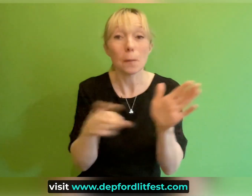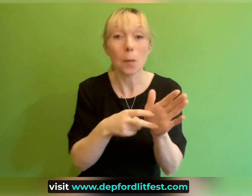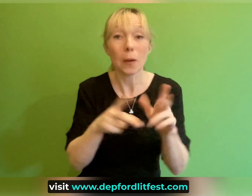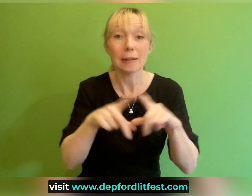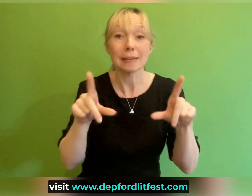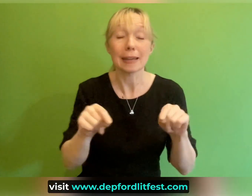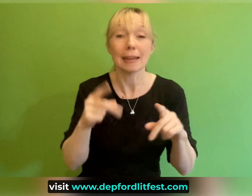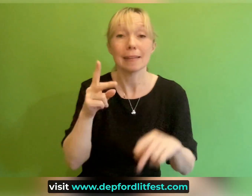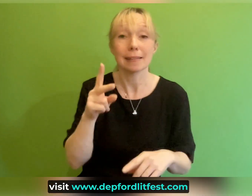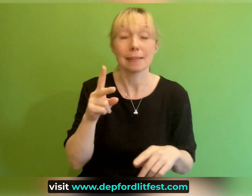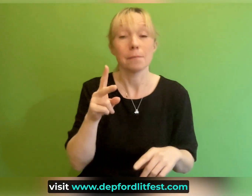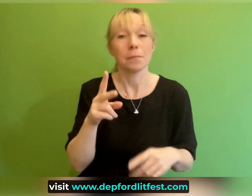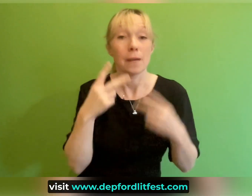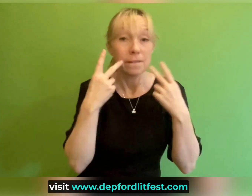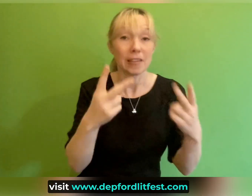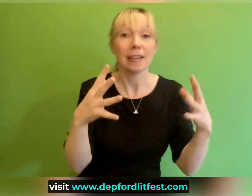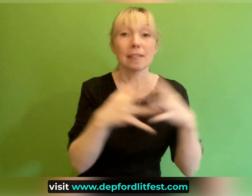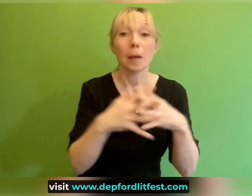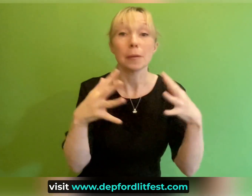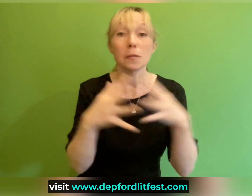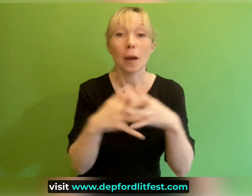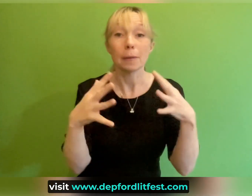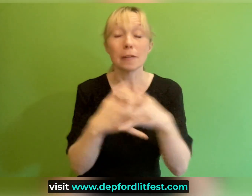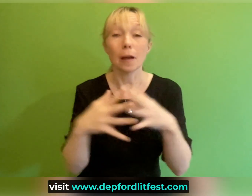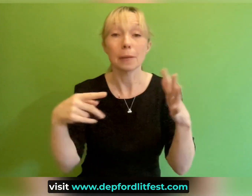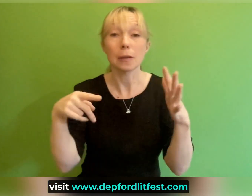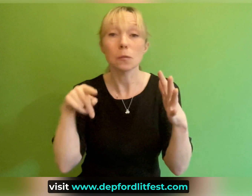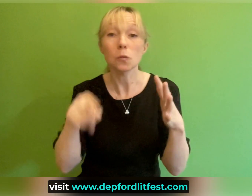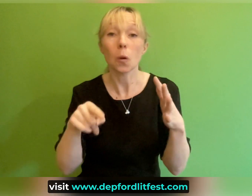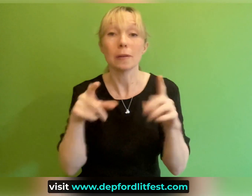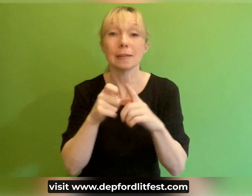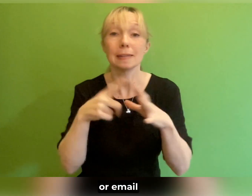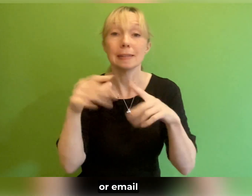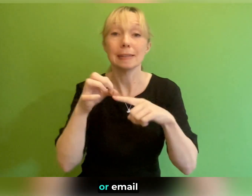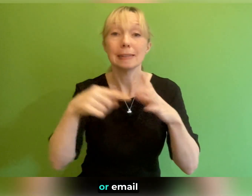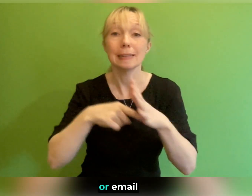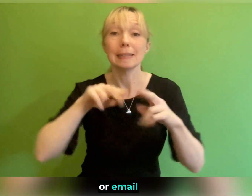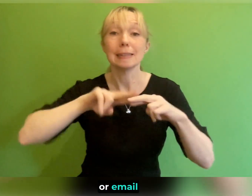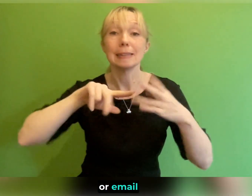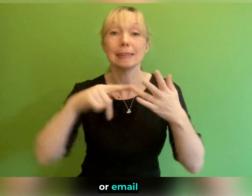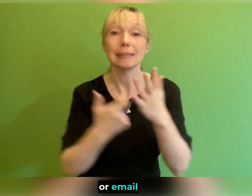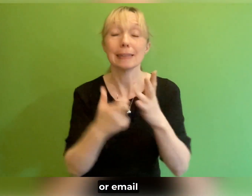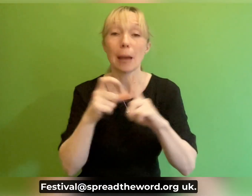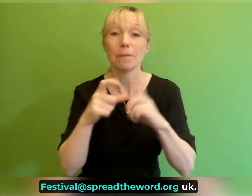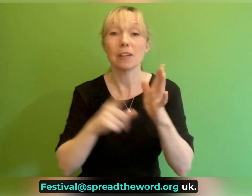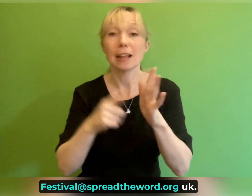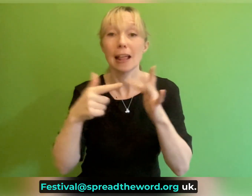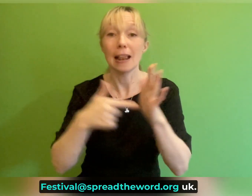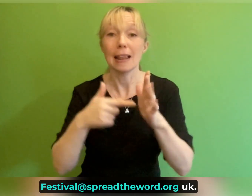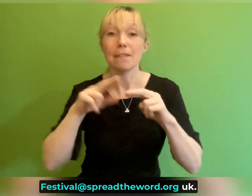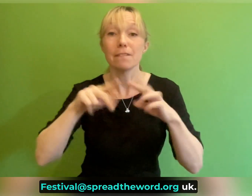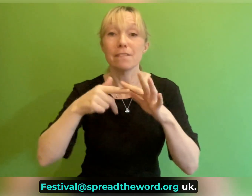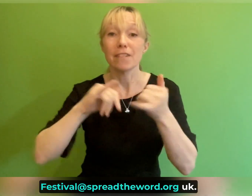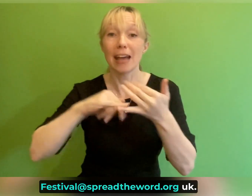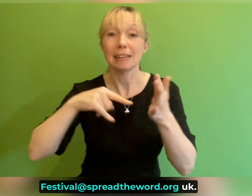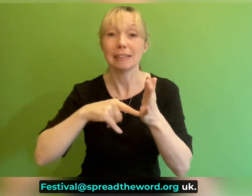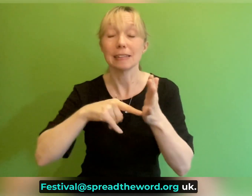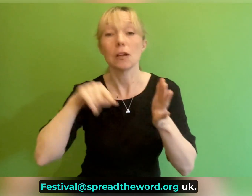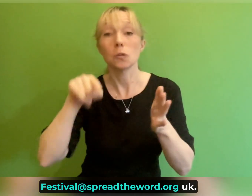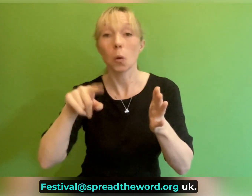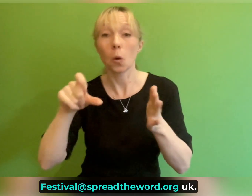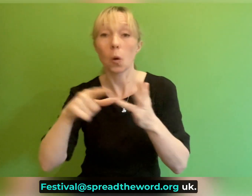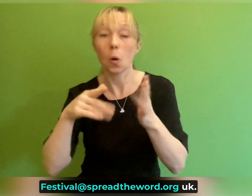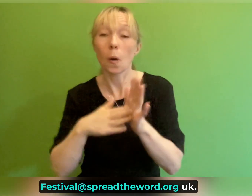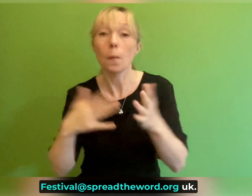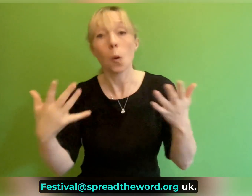www.depfordlipfest.com or email festival at